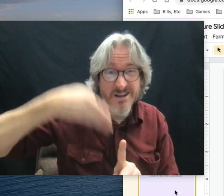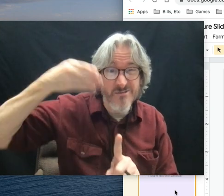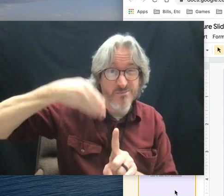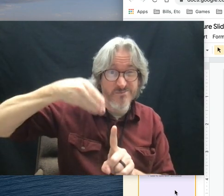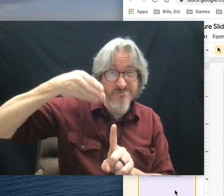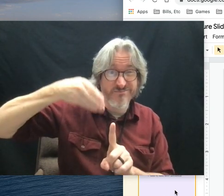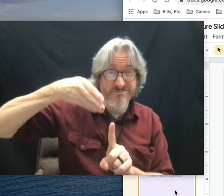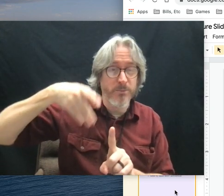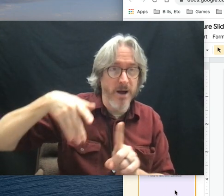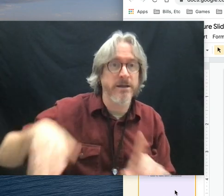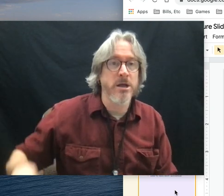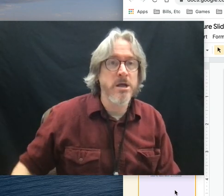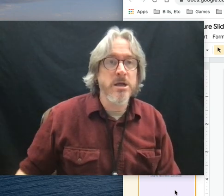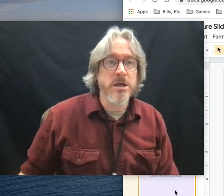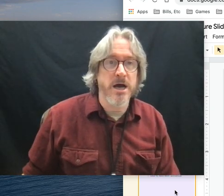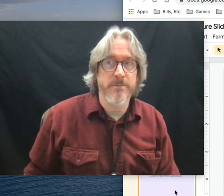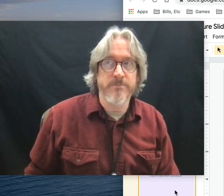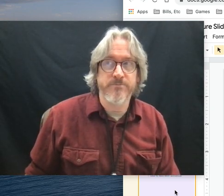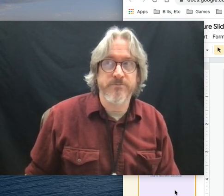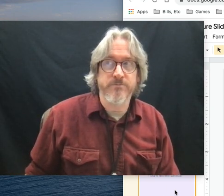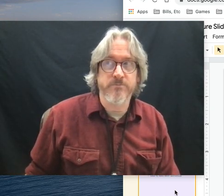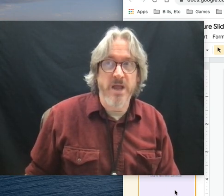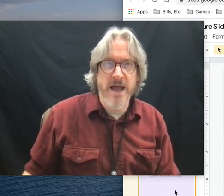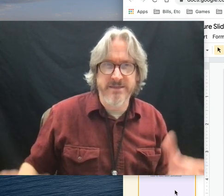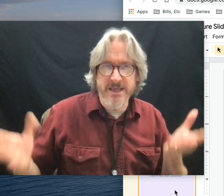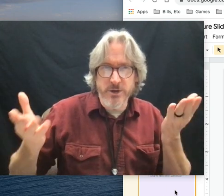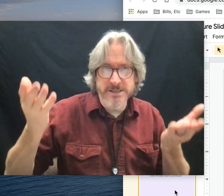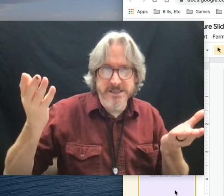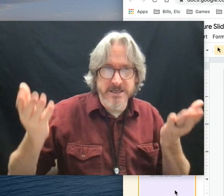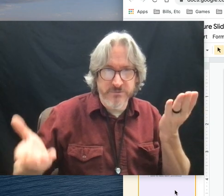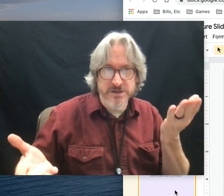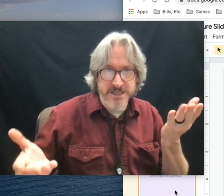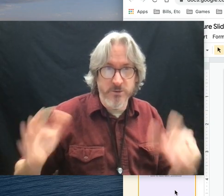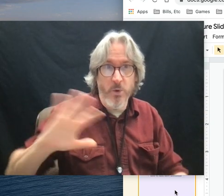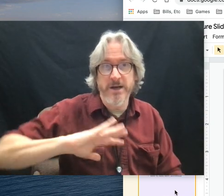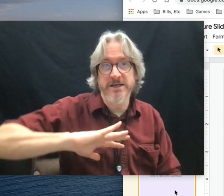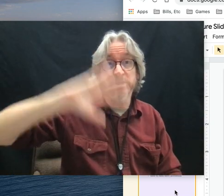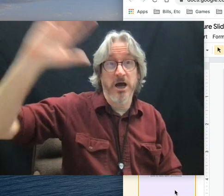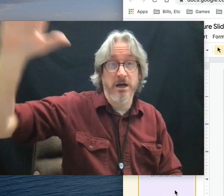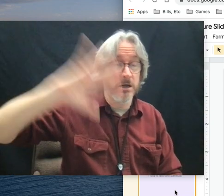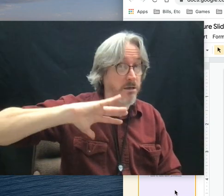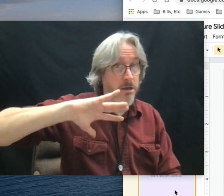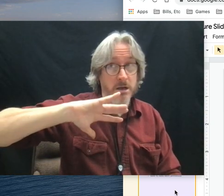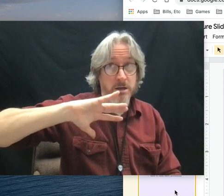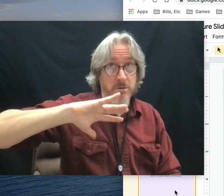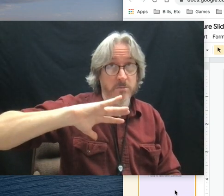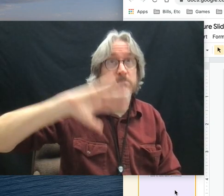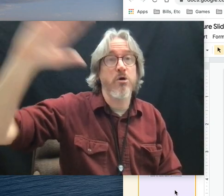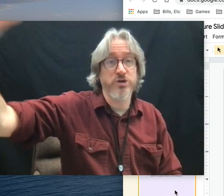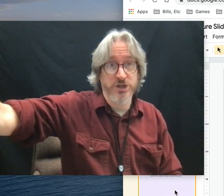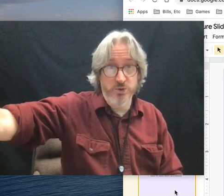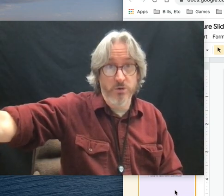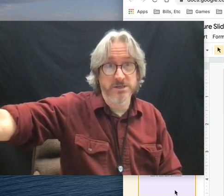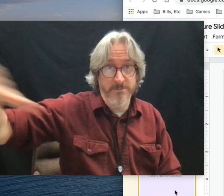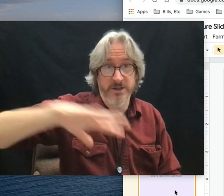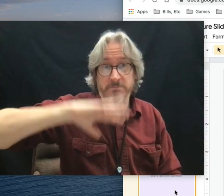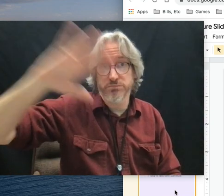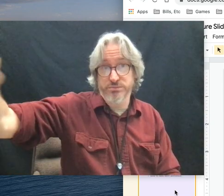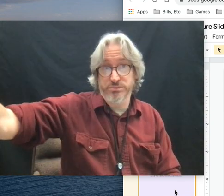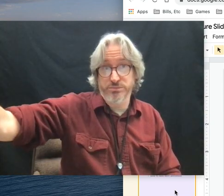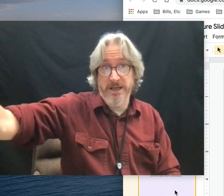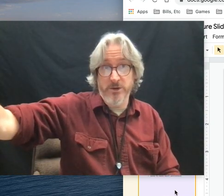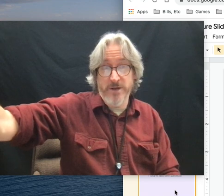restaurant. But I think you can see the difference in one is motion towards